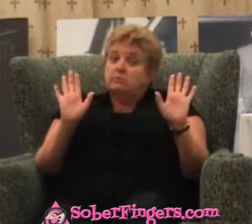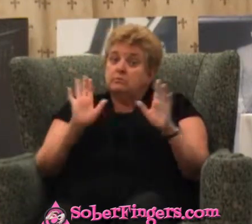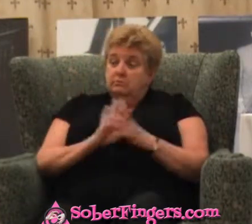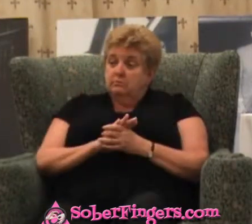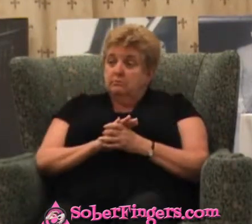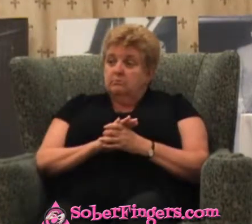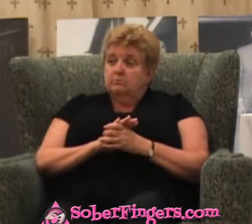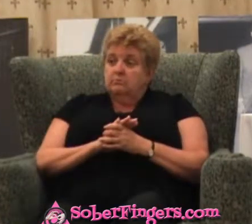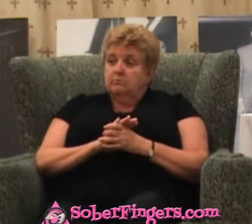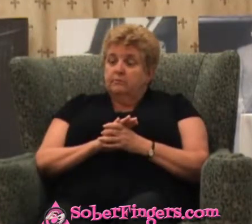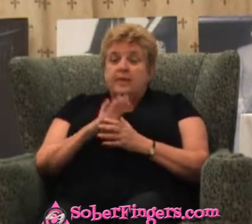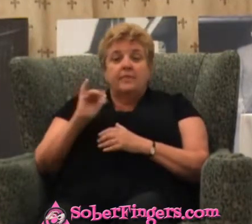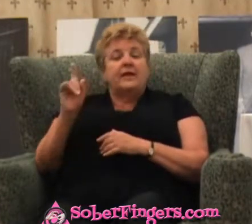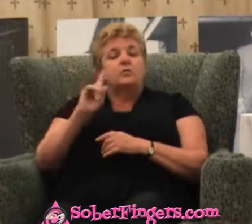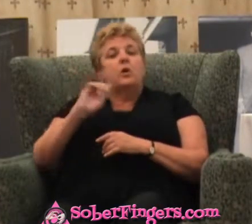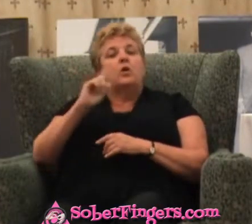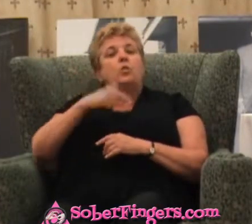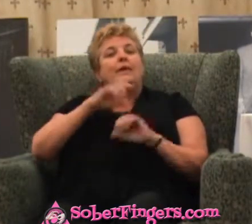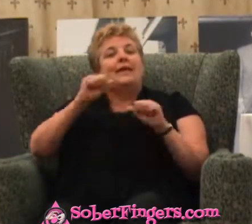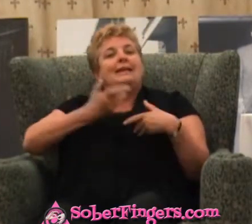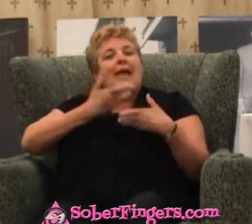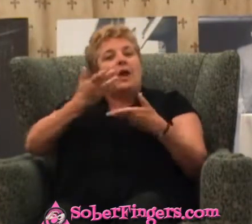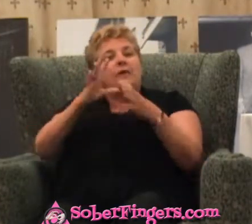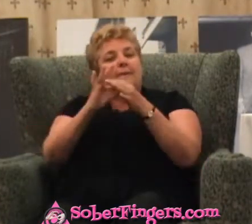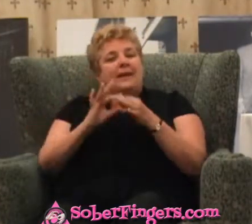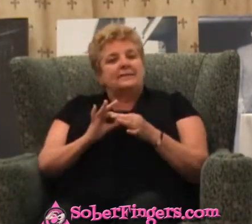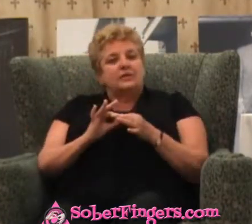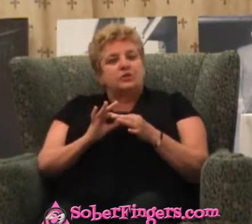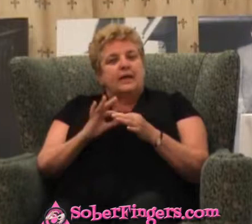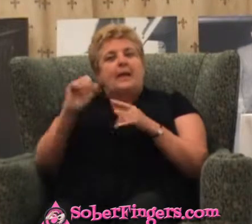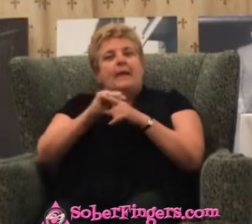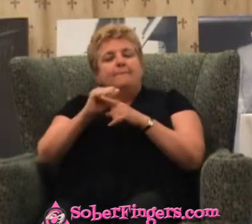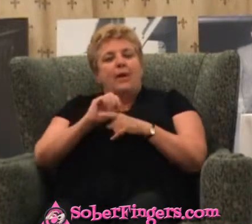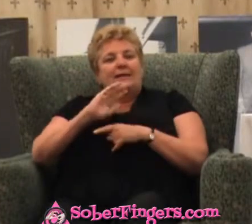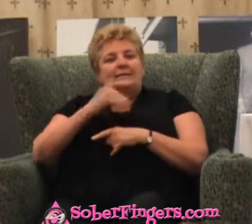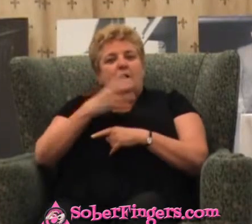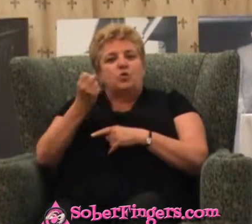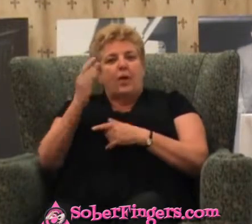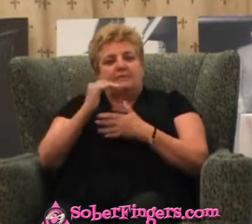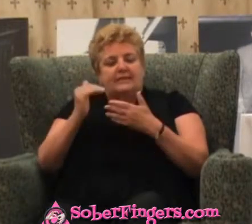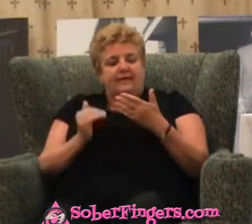That's where we can carry the message and practice our 12 step. But it's only